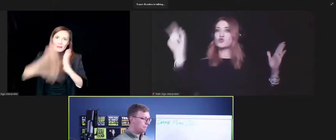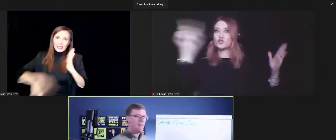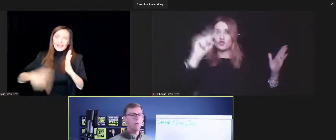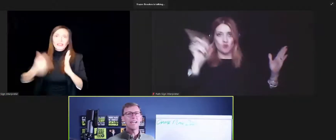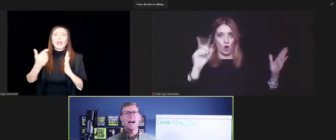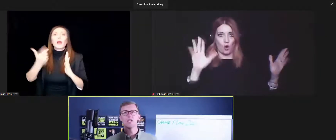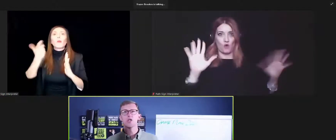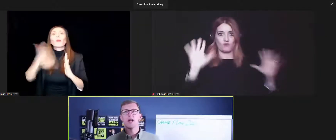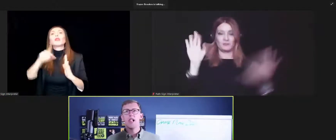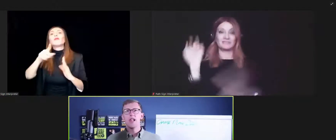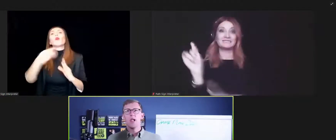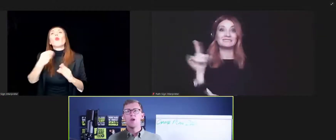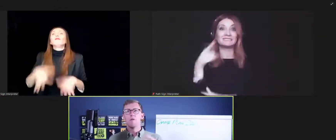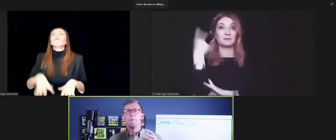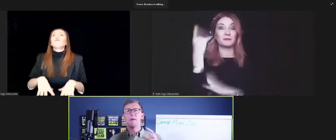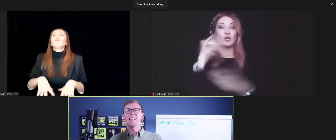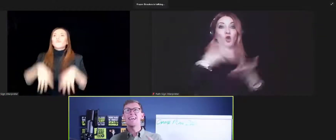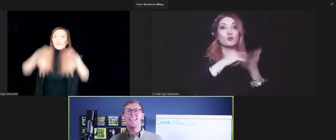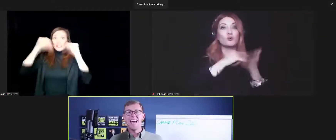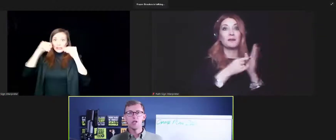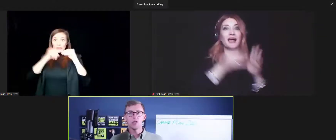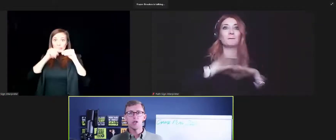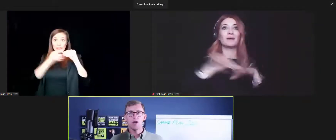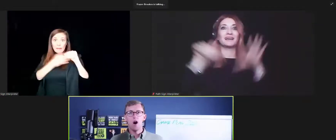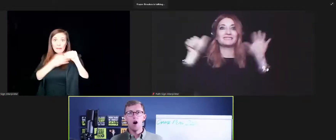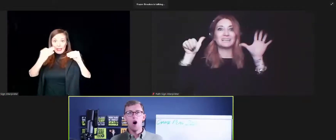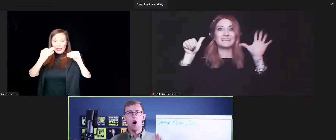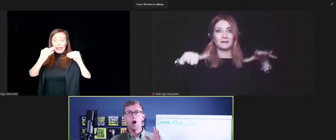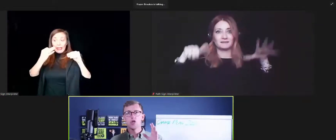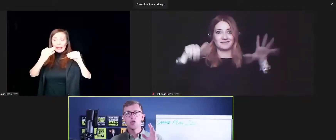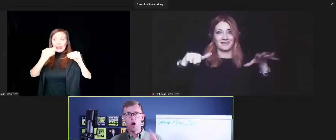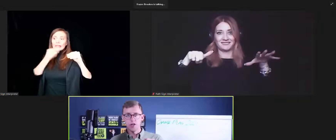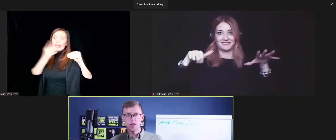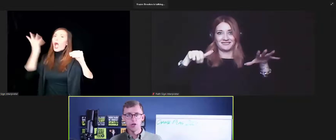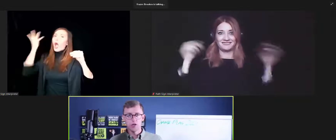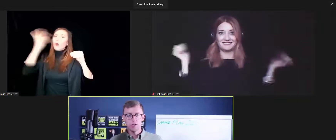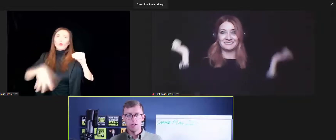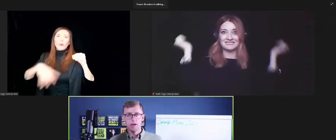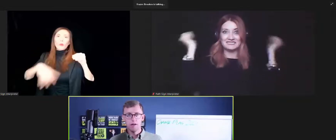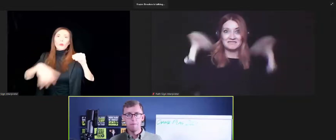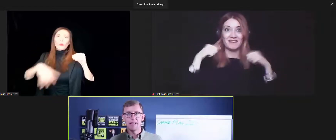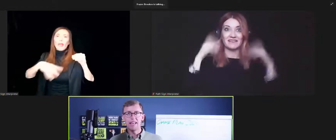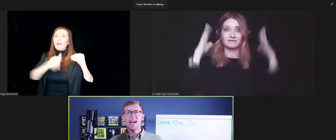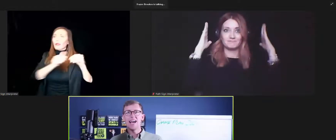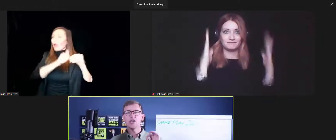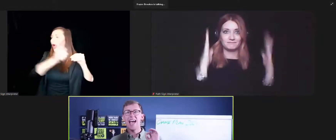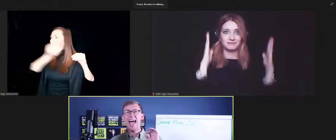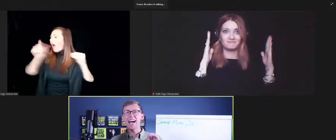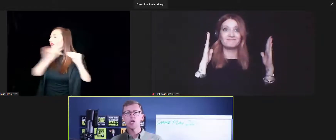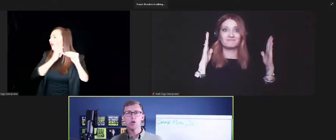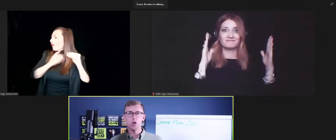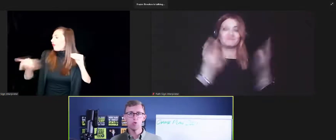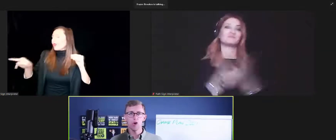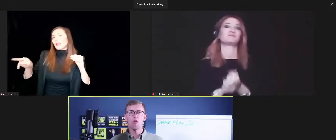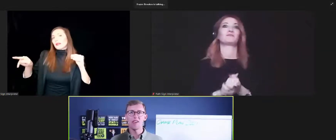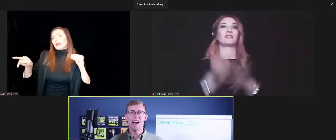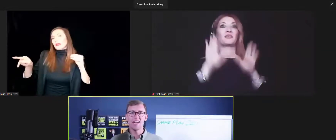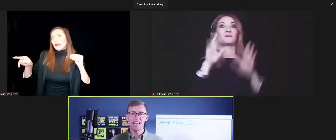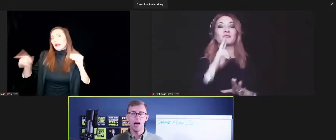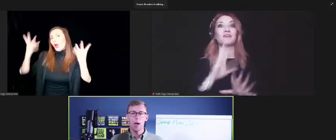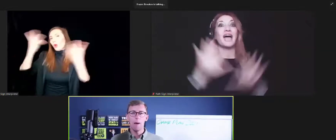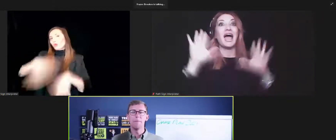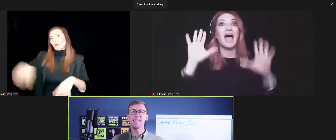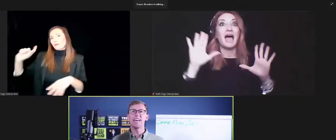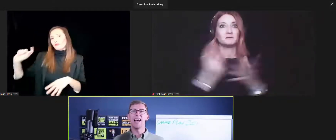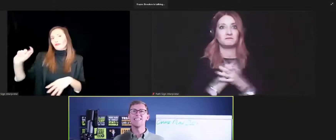And by the way, guys, billionaires are starters. Billionaires execute on the